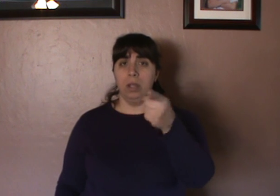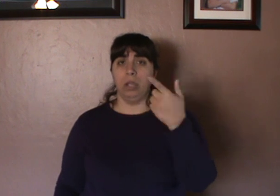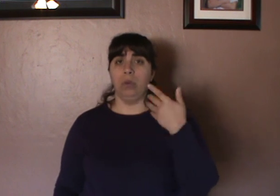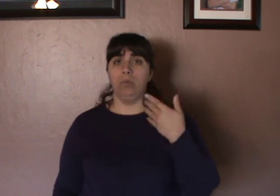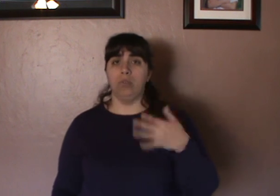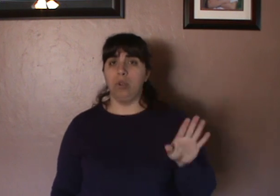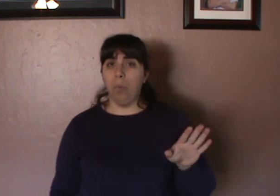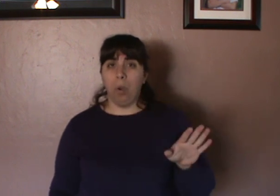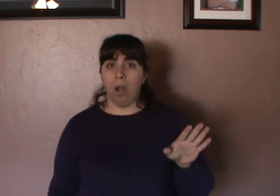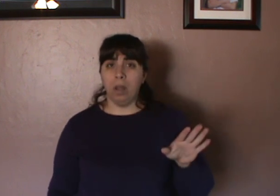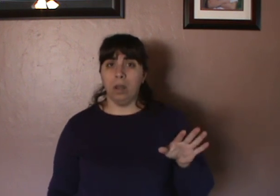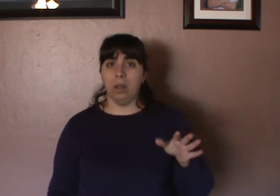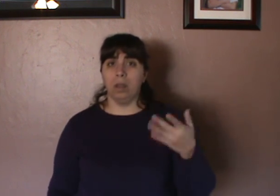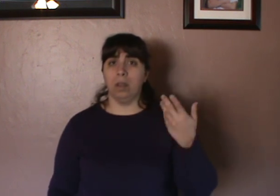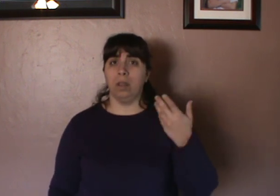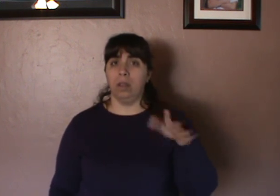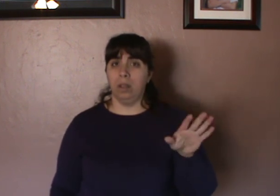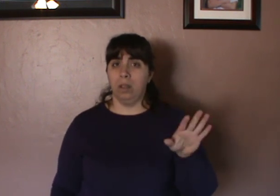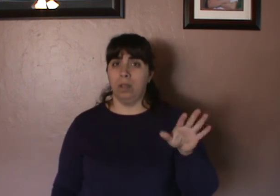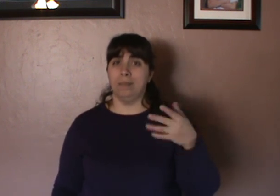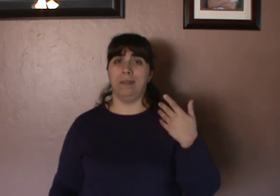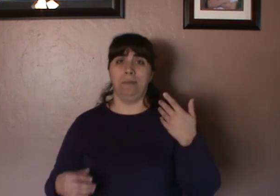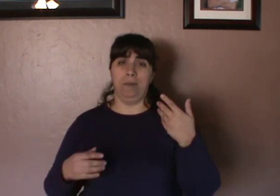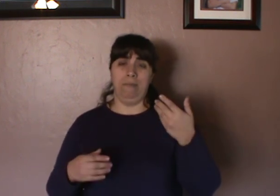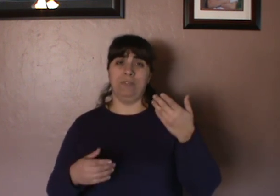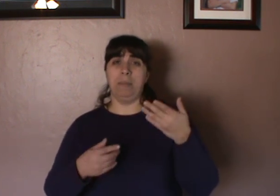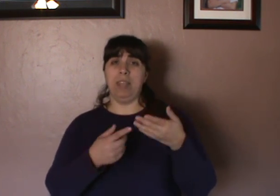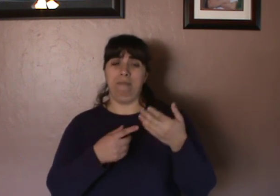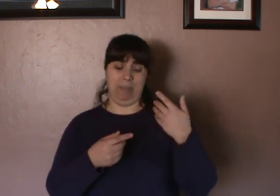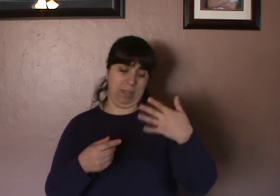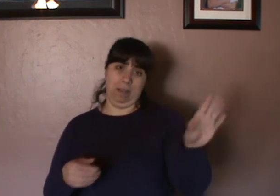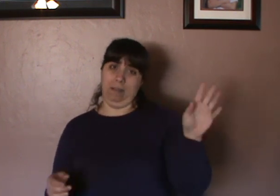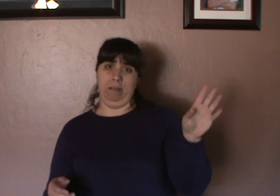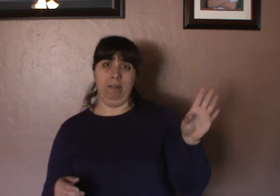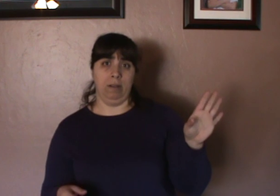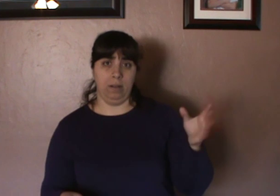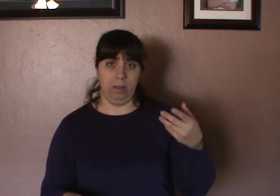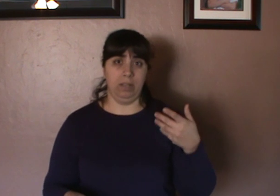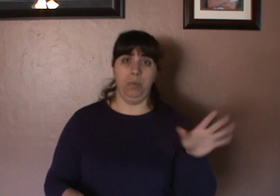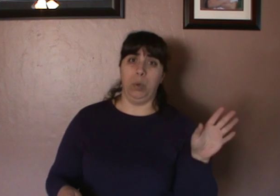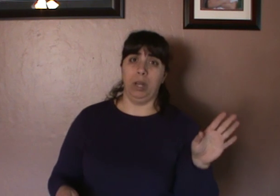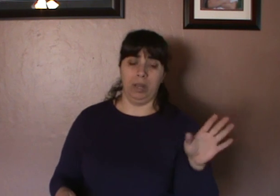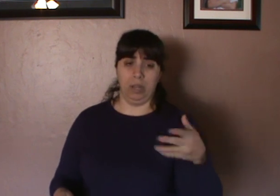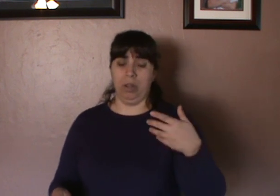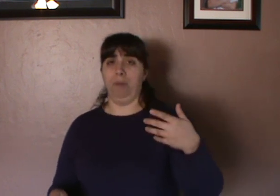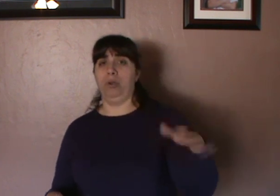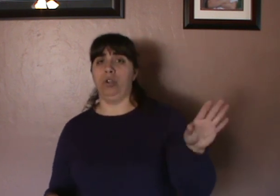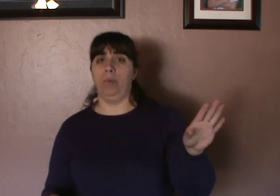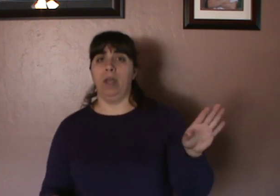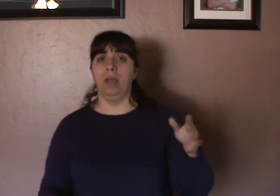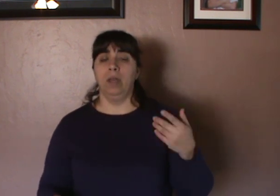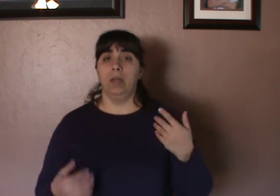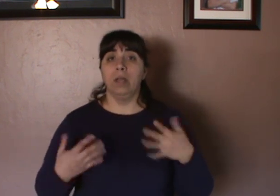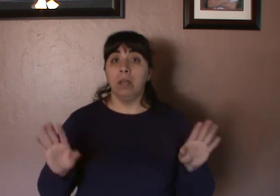you don't want. So if somebody gave you something, ugh, don't want it, you kind of push it away.